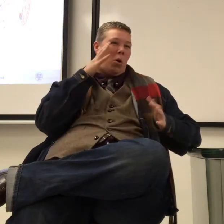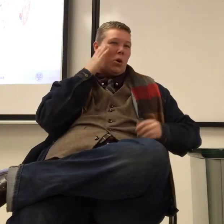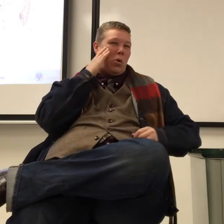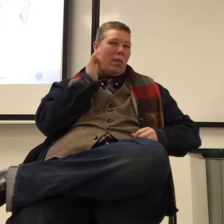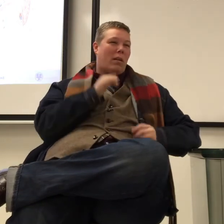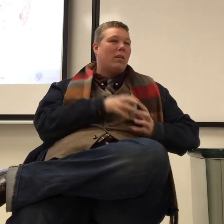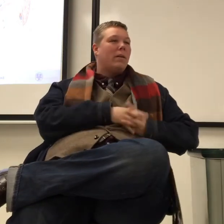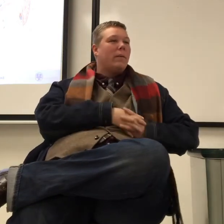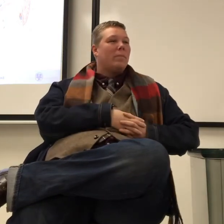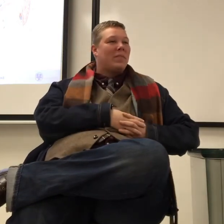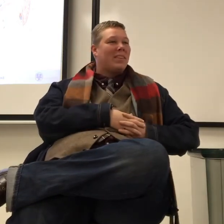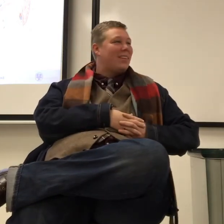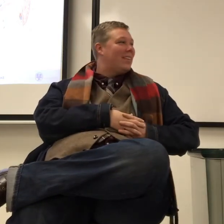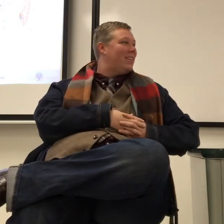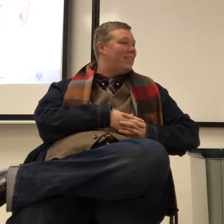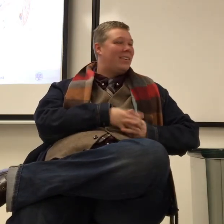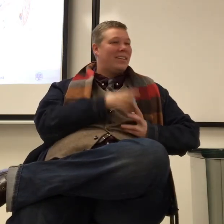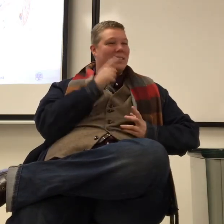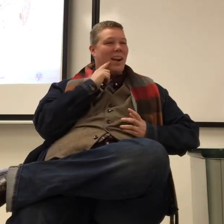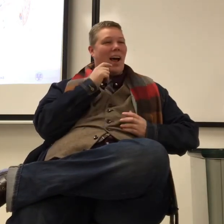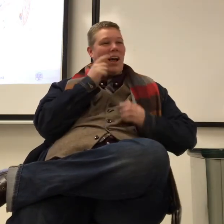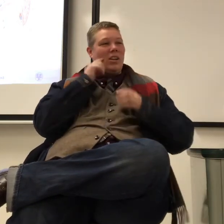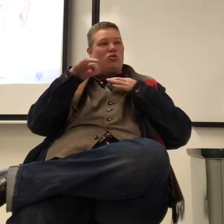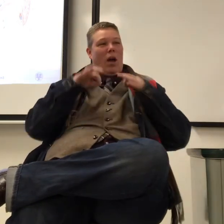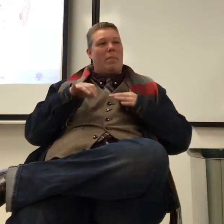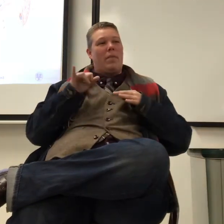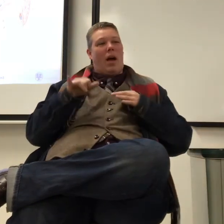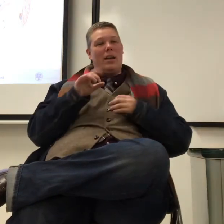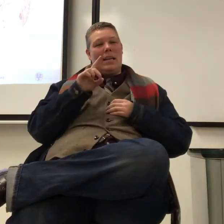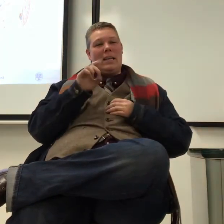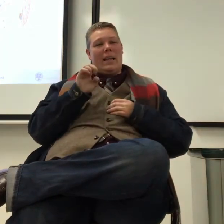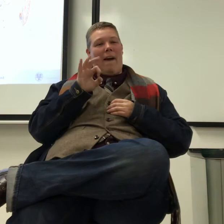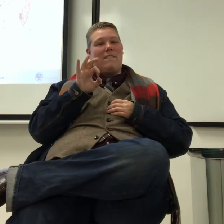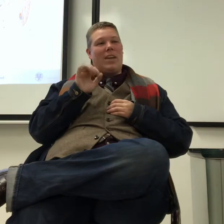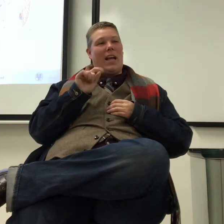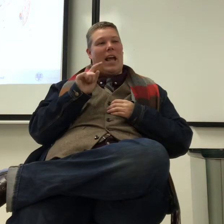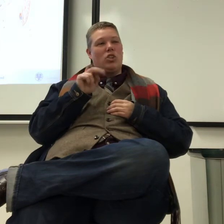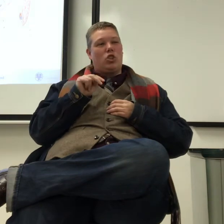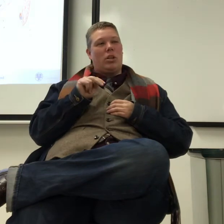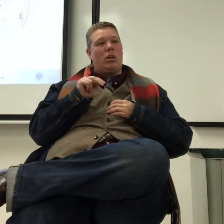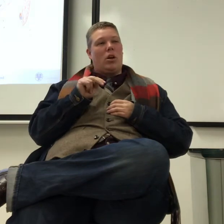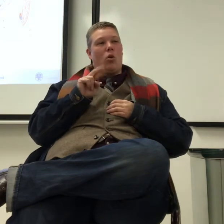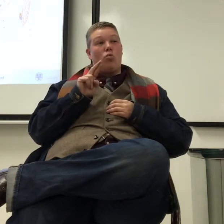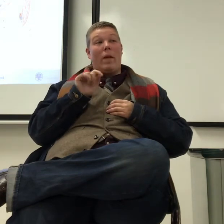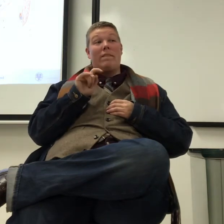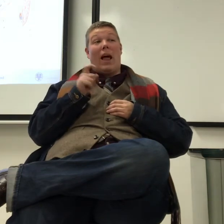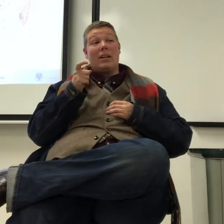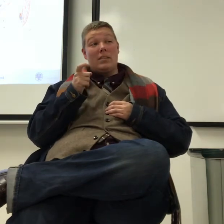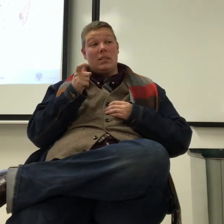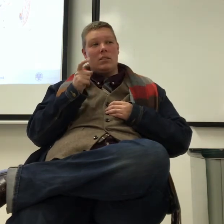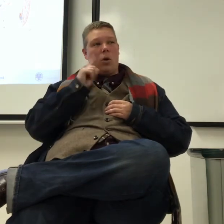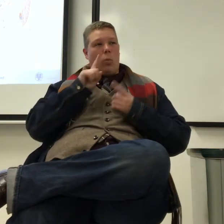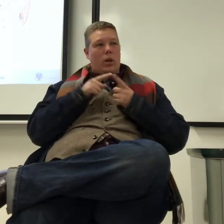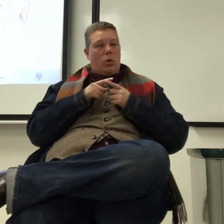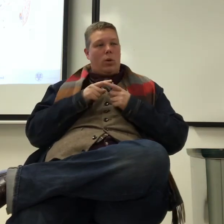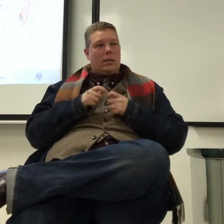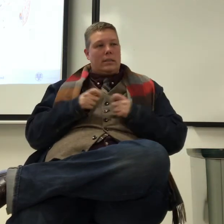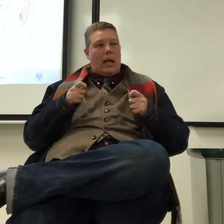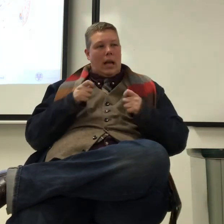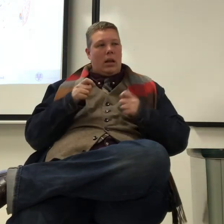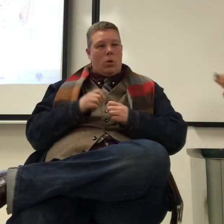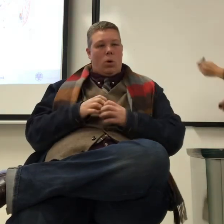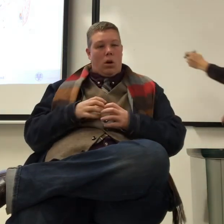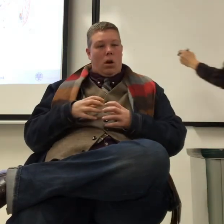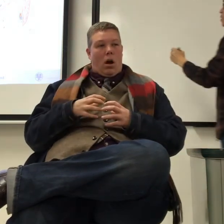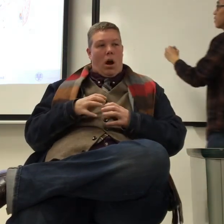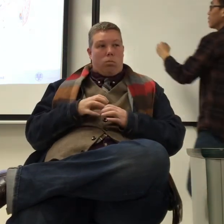I described the defecation reflex earlier. When you distend the rectal walls, the reflex is to contract and you push it towards the anal